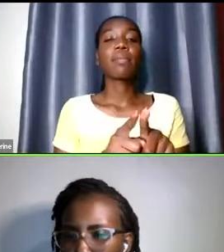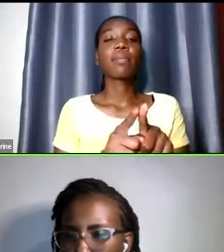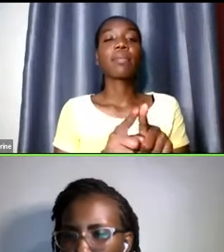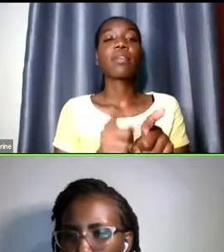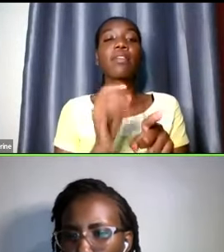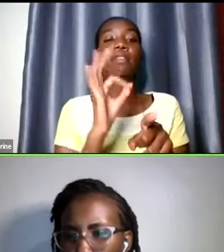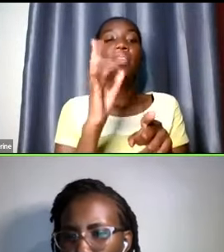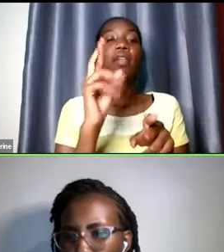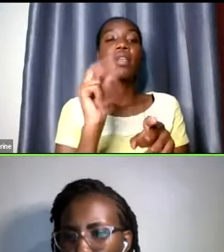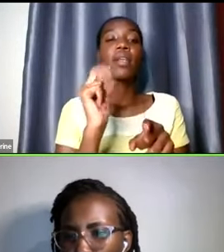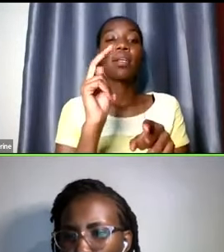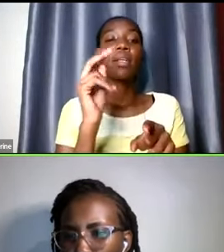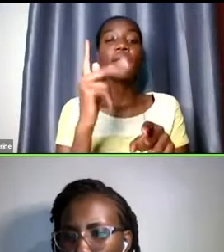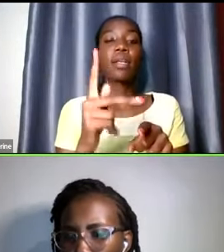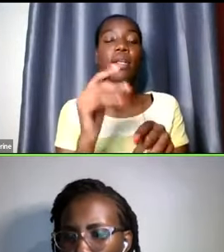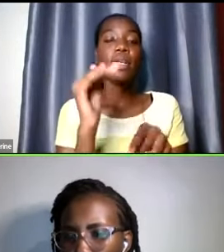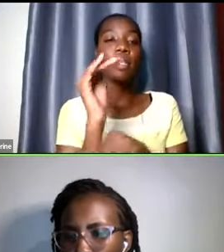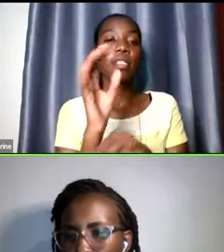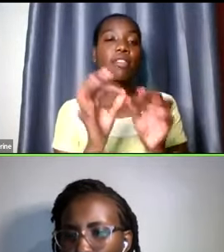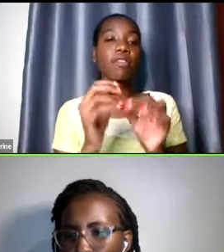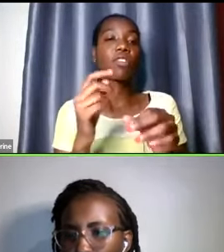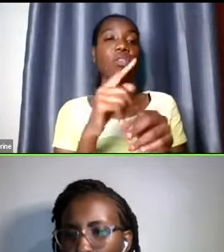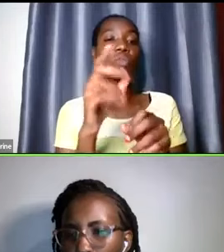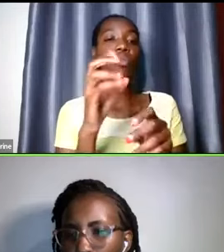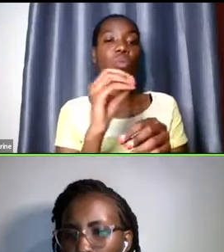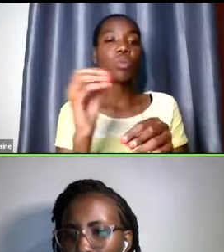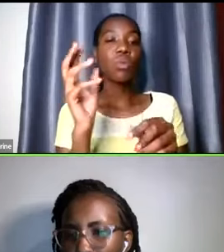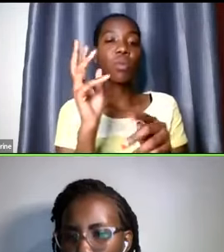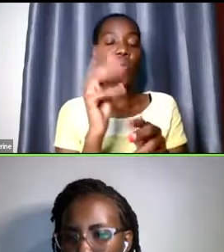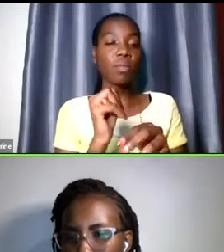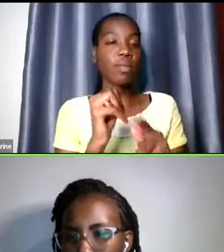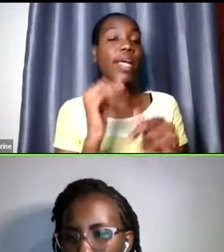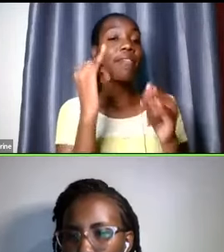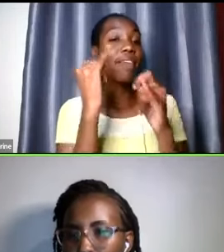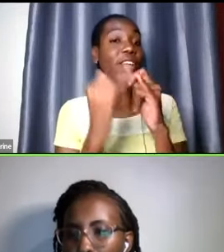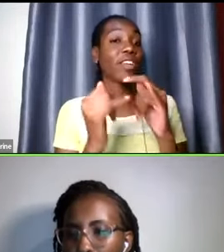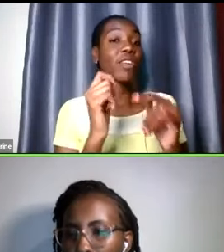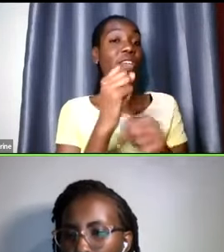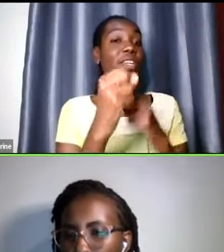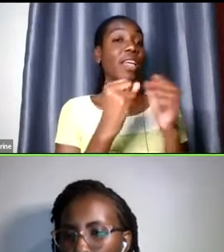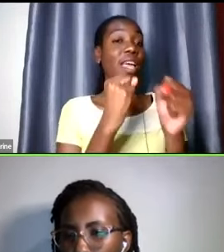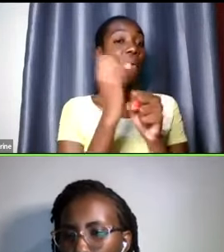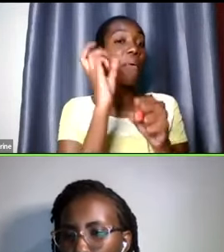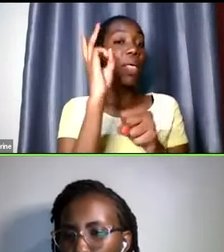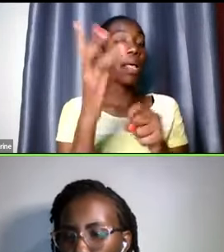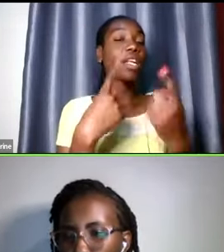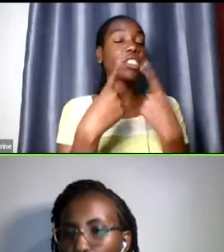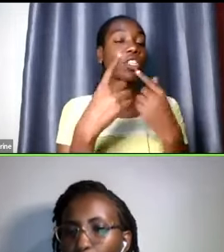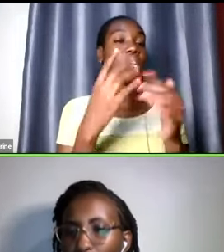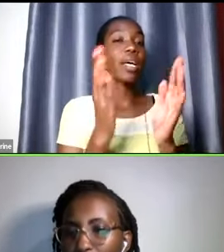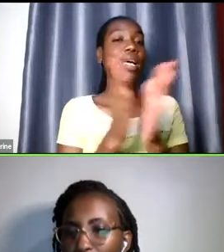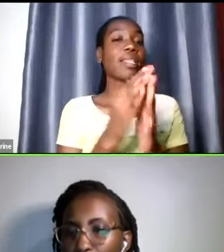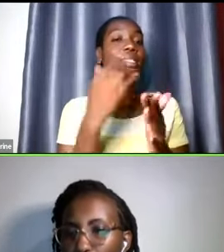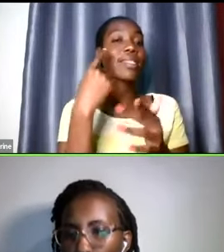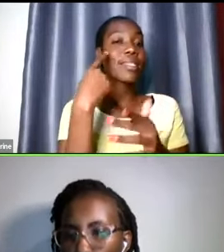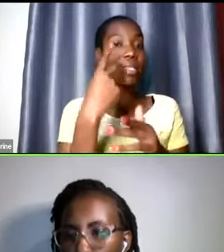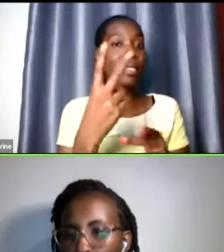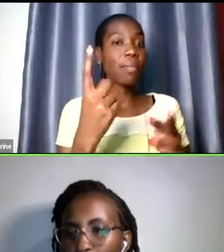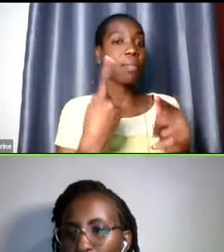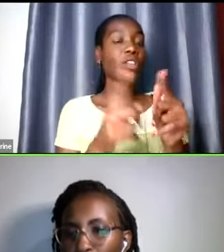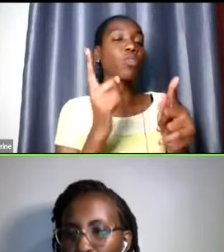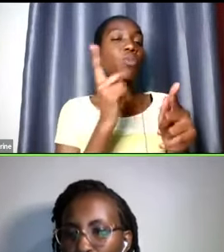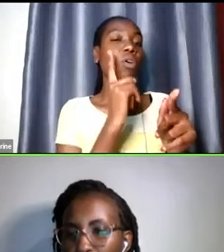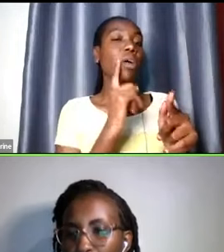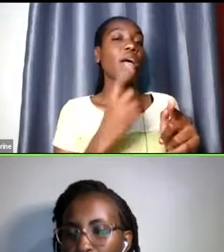whether there'll be Zoom. I hope you're referring to the end of year. End of year, we will discuss and see. But tomorrow we have a Zoom